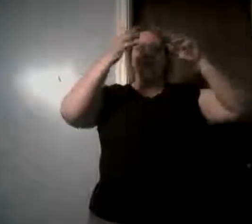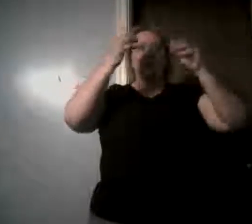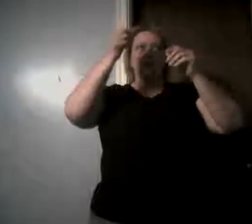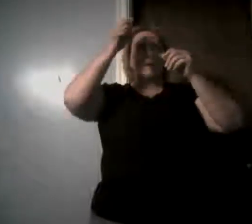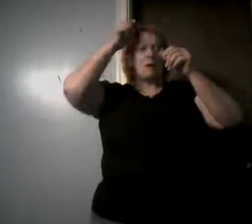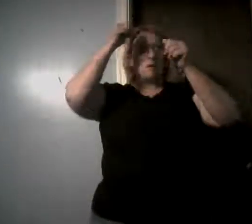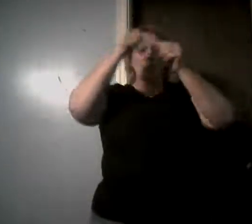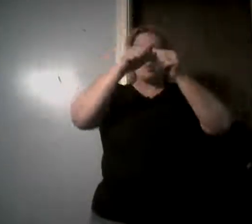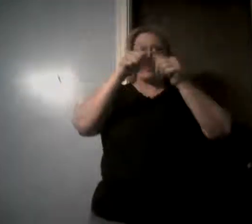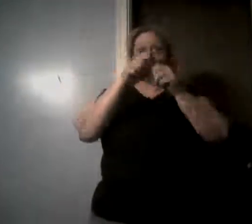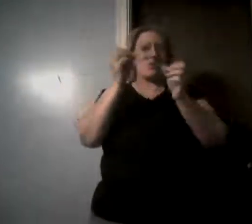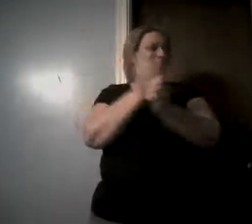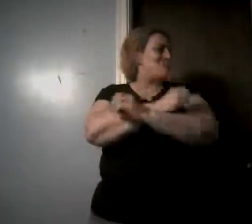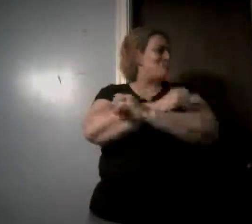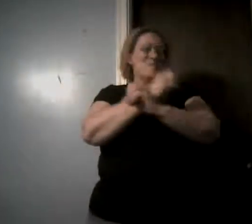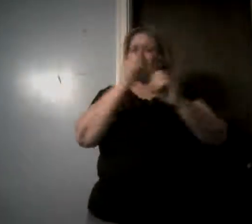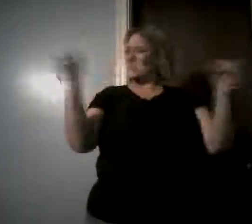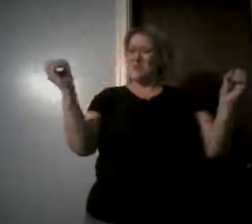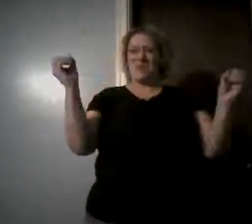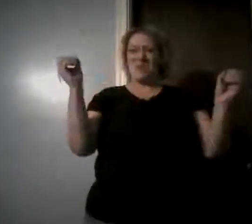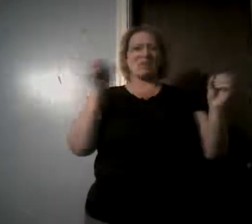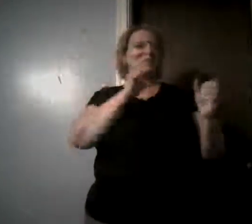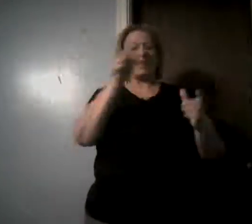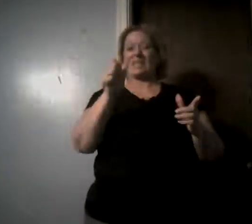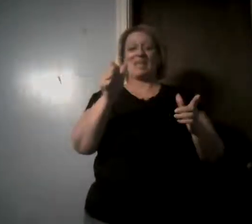But it may happen like that, but in very rare cases.